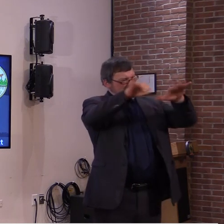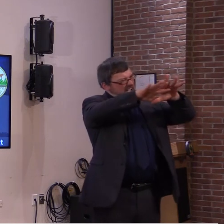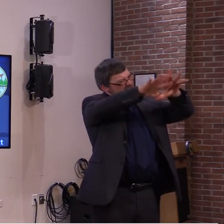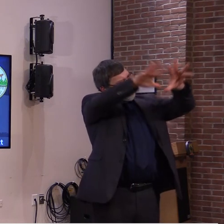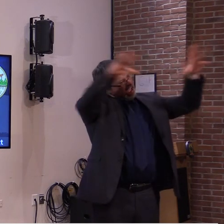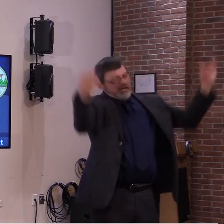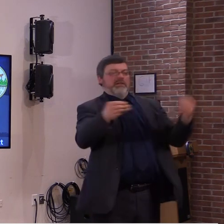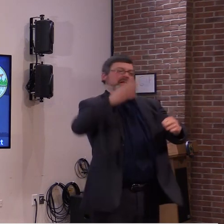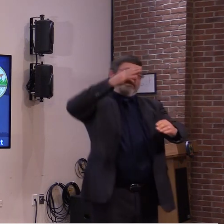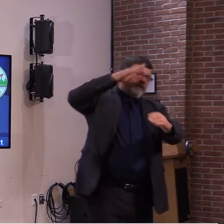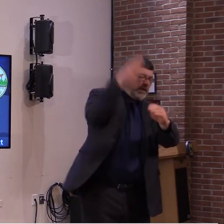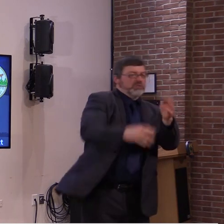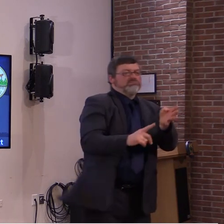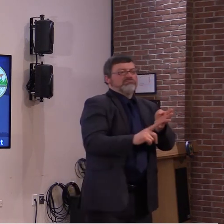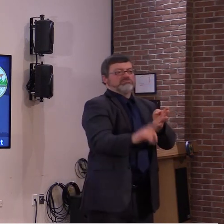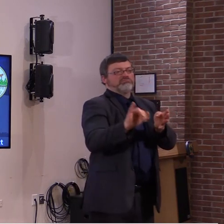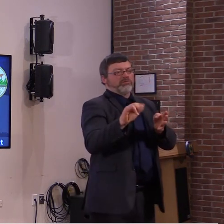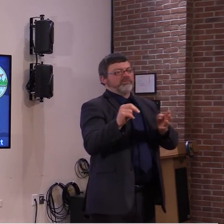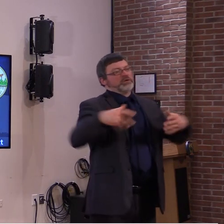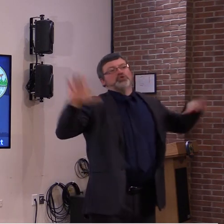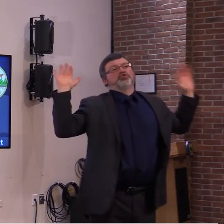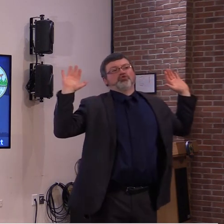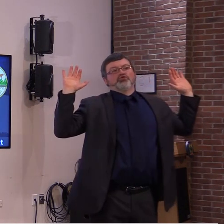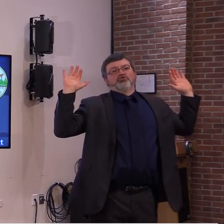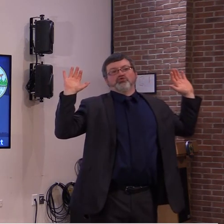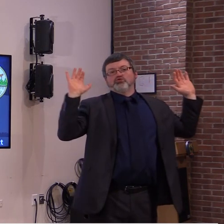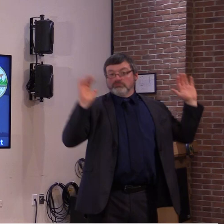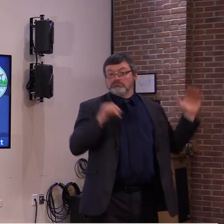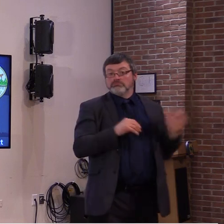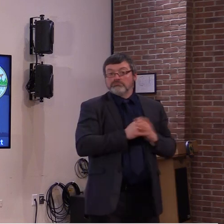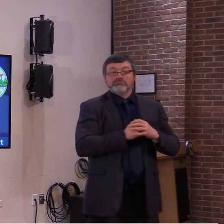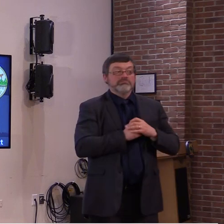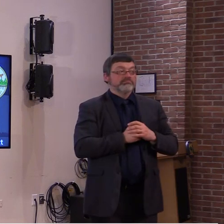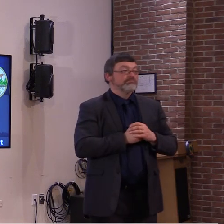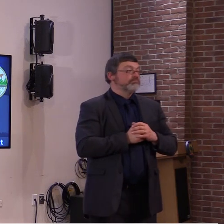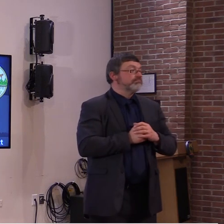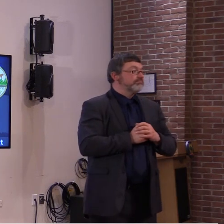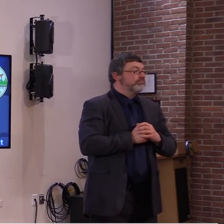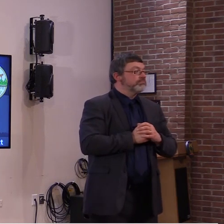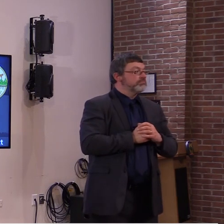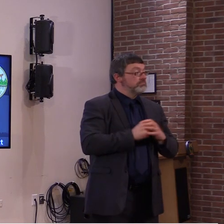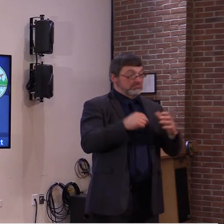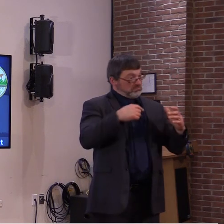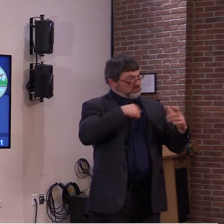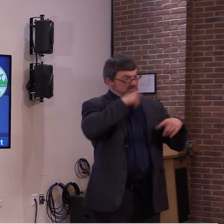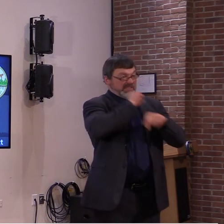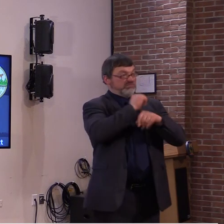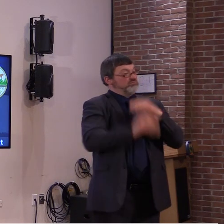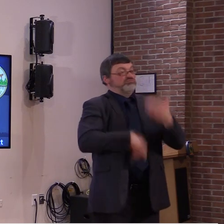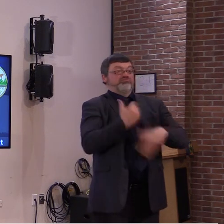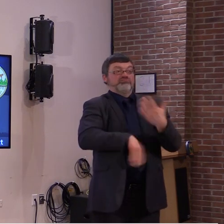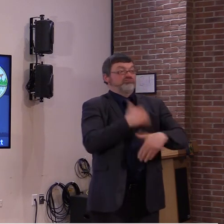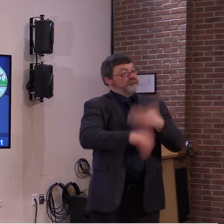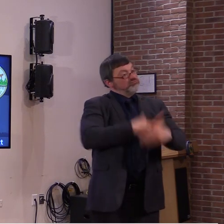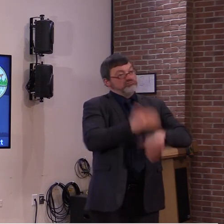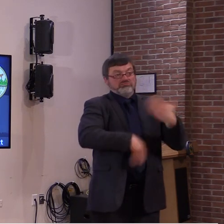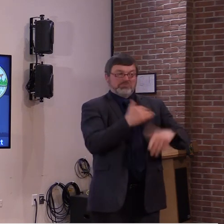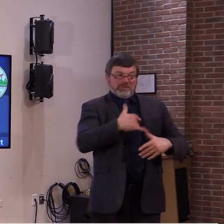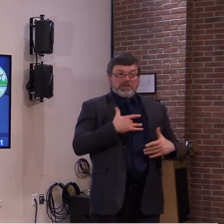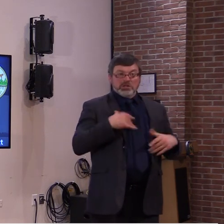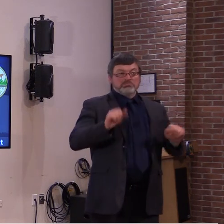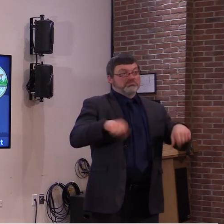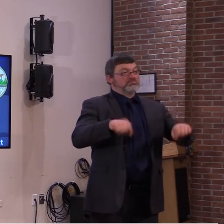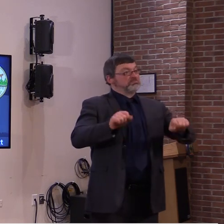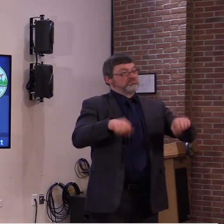we are with into this program. I think we're about, Governor, if I could